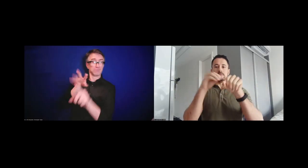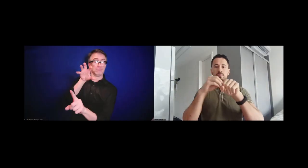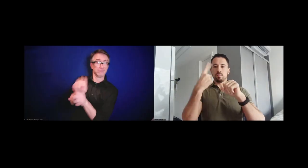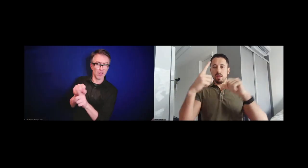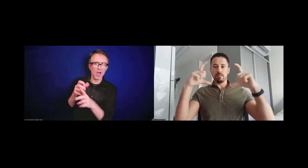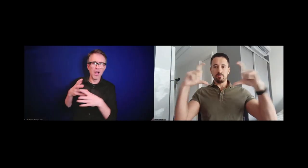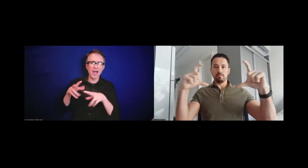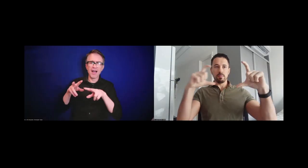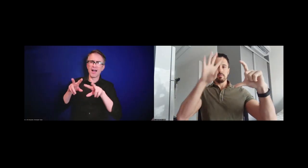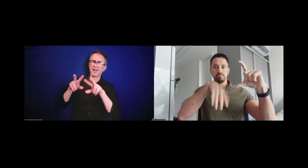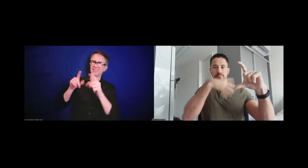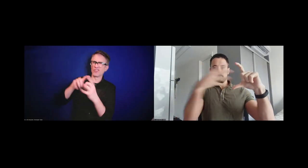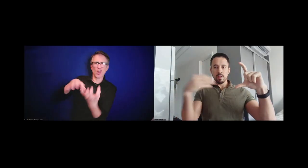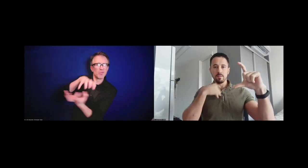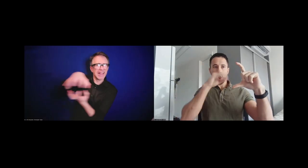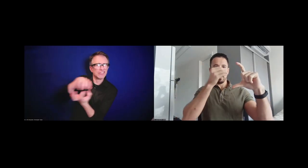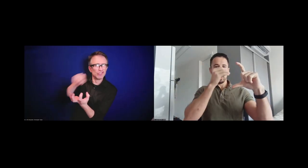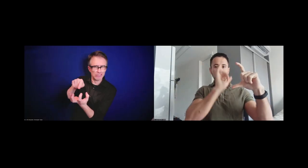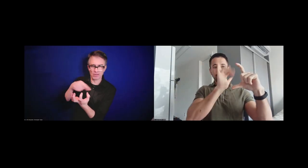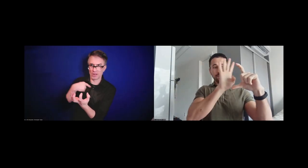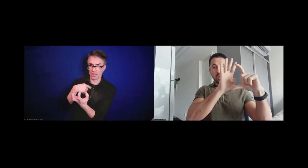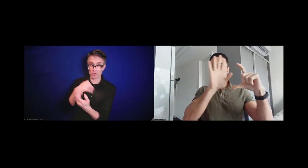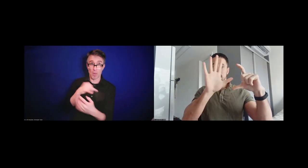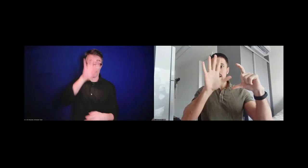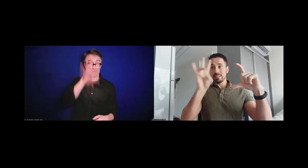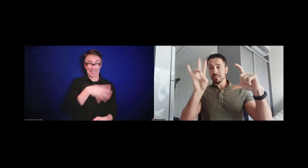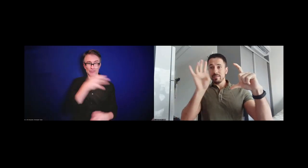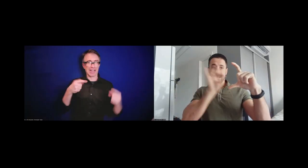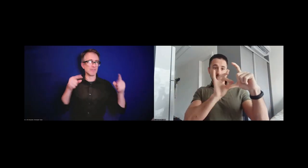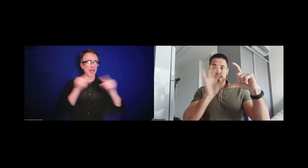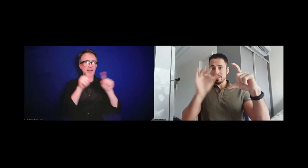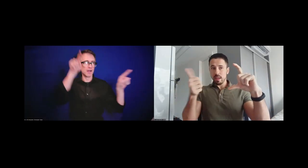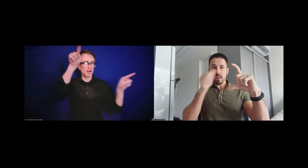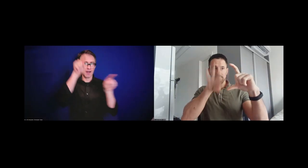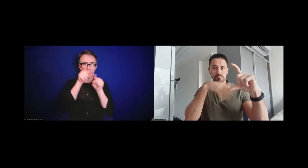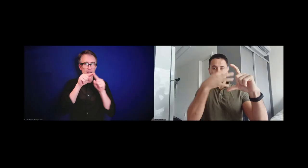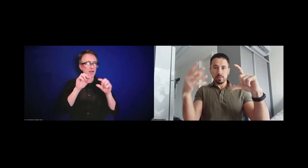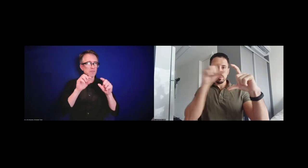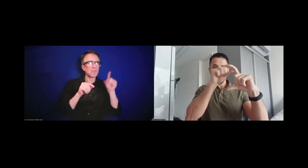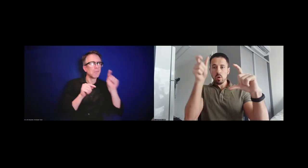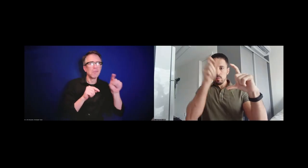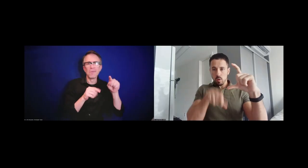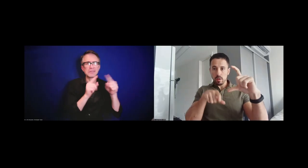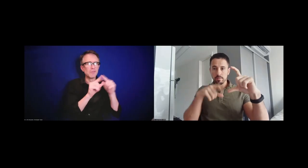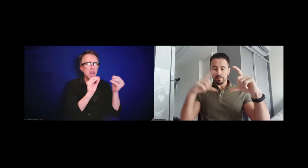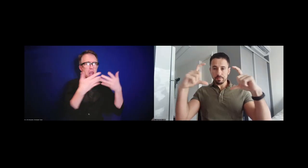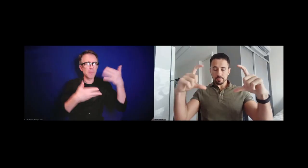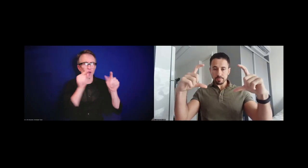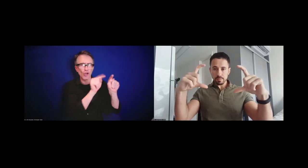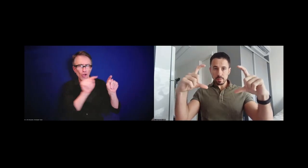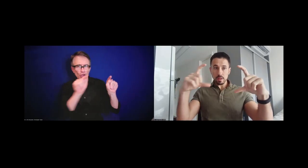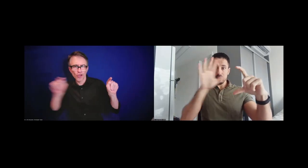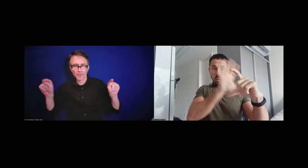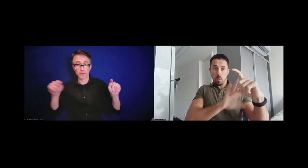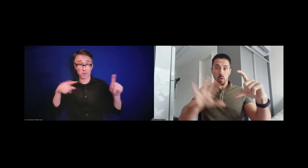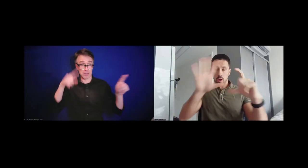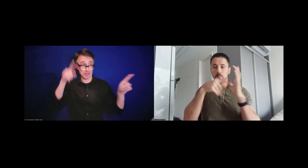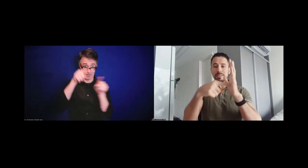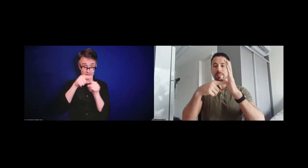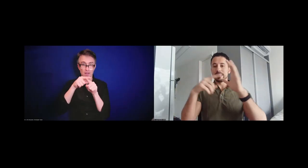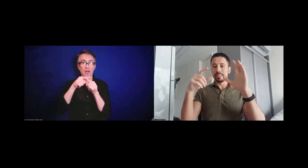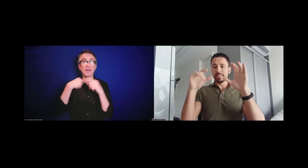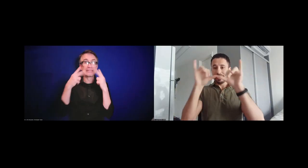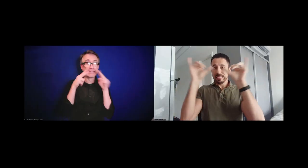variables and different issues that come together. So you have essentially a matrix. So you might have 4, 5, 6, 7, and there's numbers associated